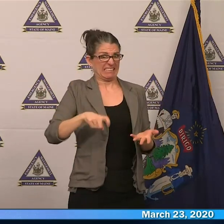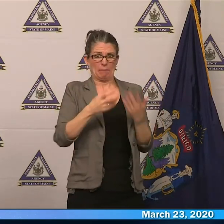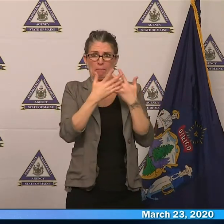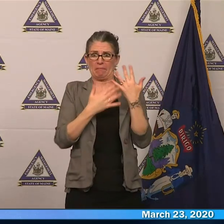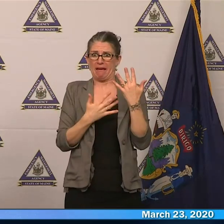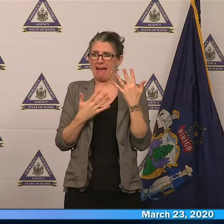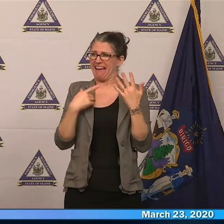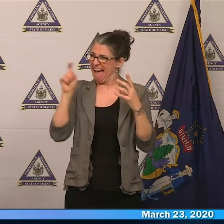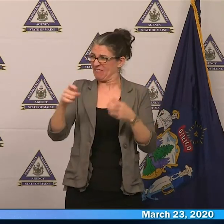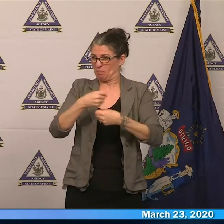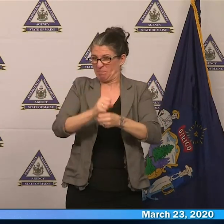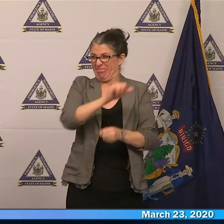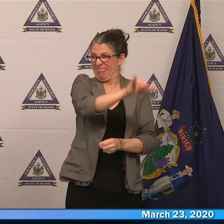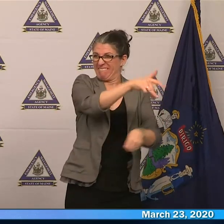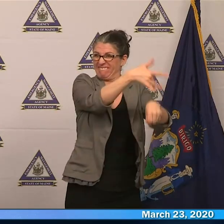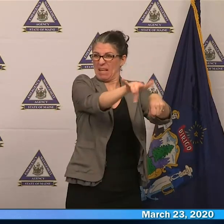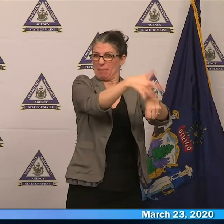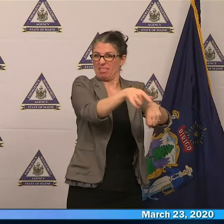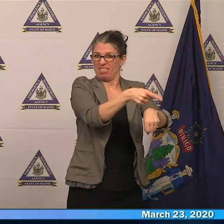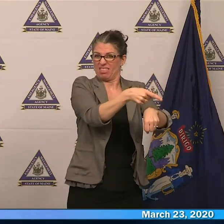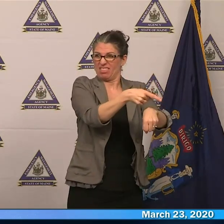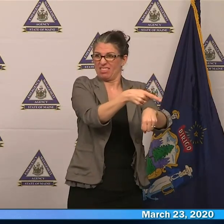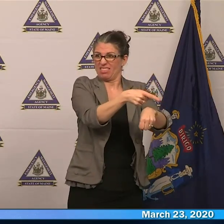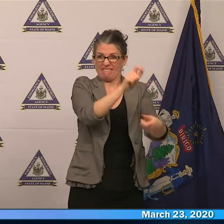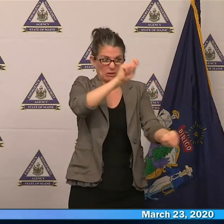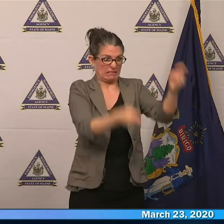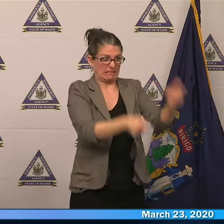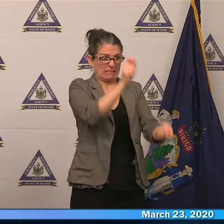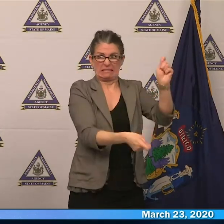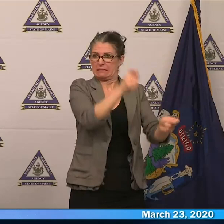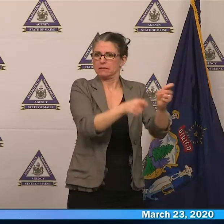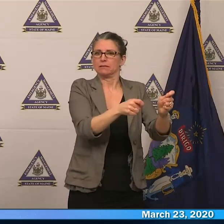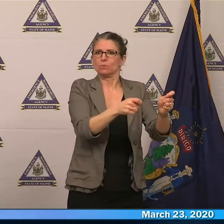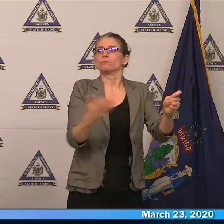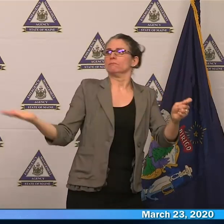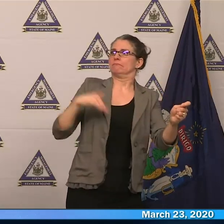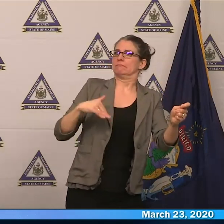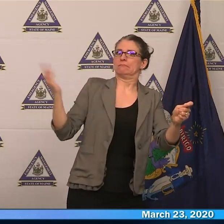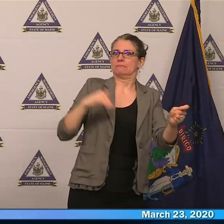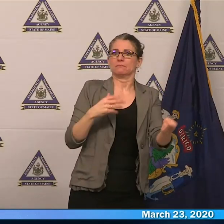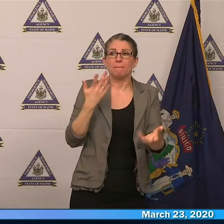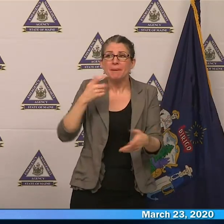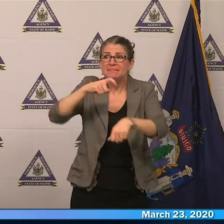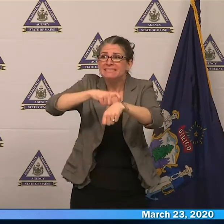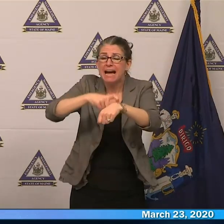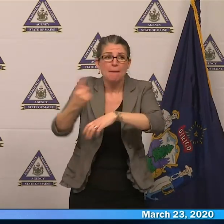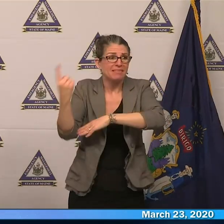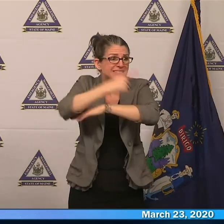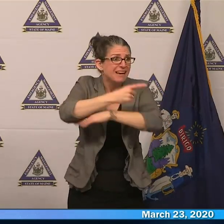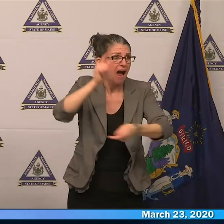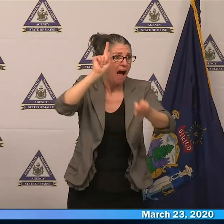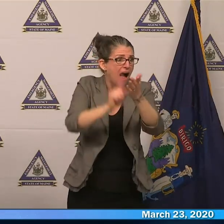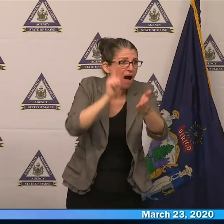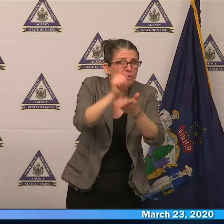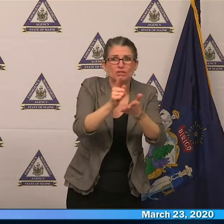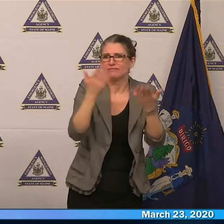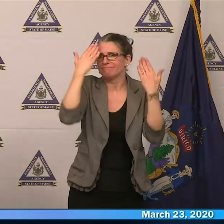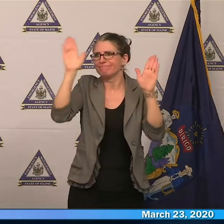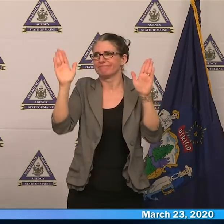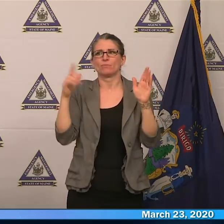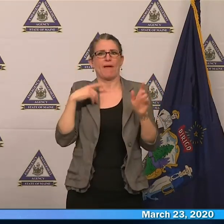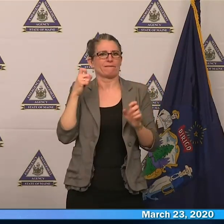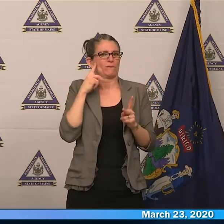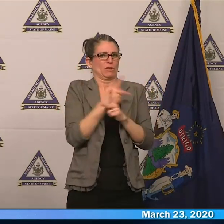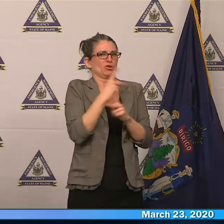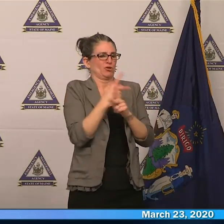is in flux. It's changing hour by hour, but that just gives you a glimpse of kind of how we're thinking about this. I'm going to go to this side of the room and then over to